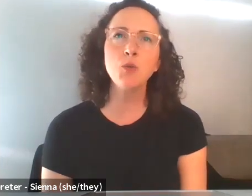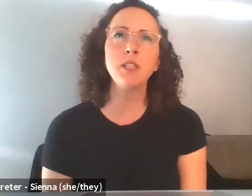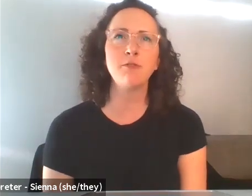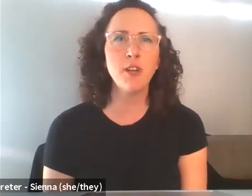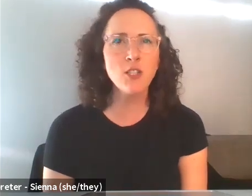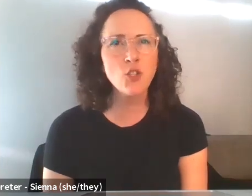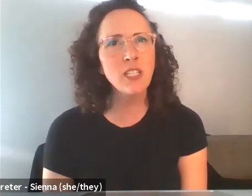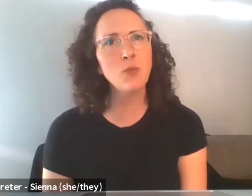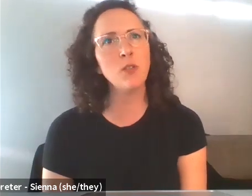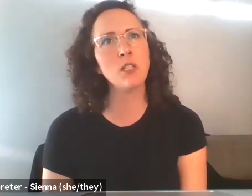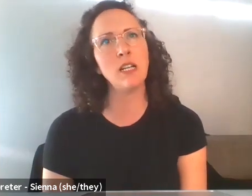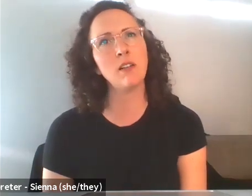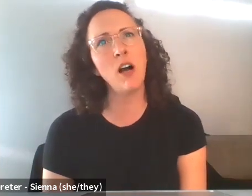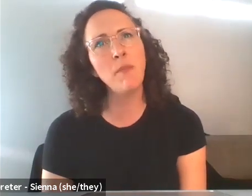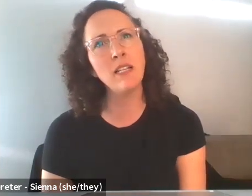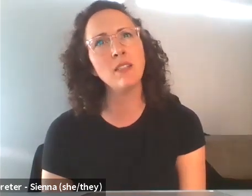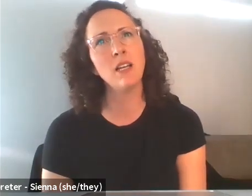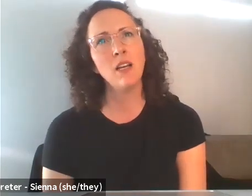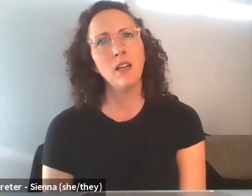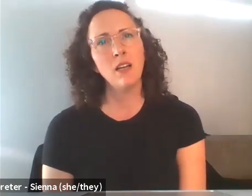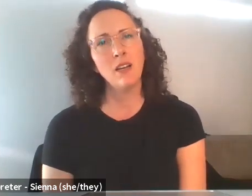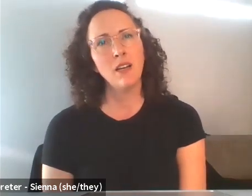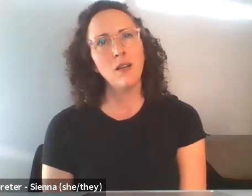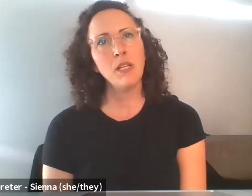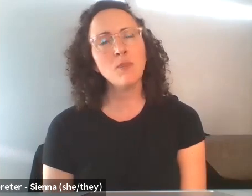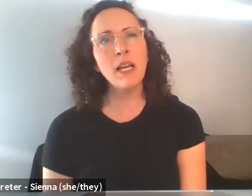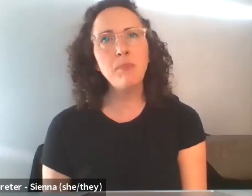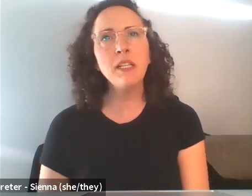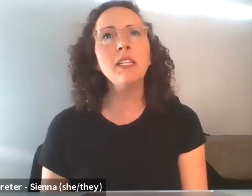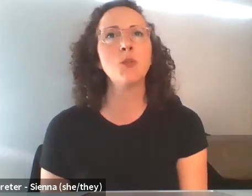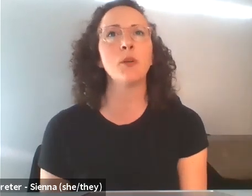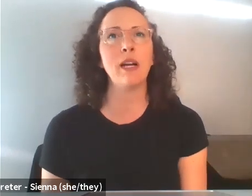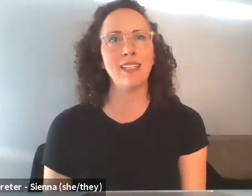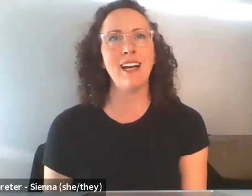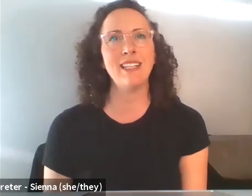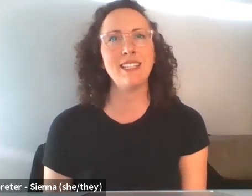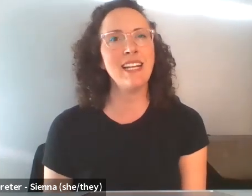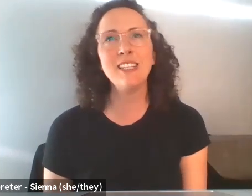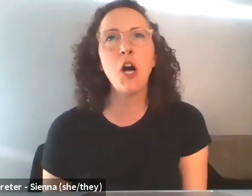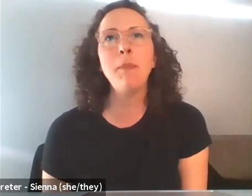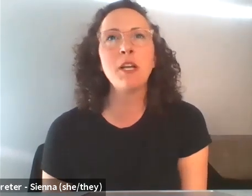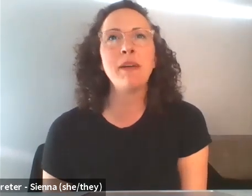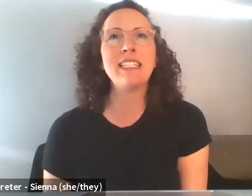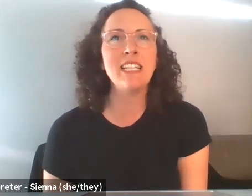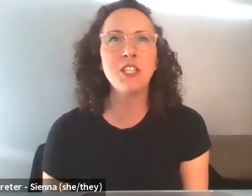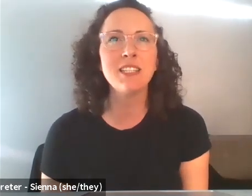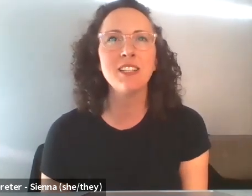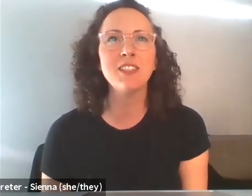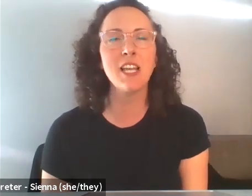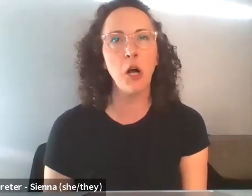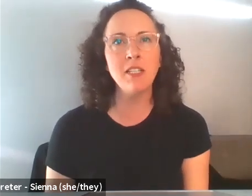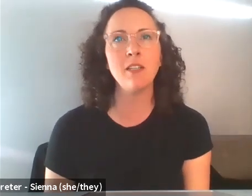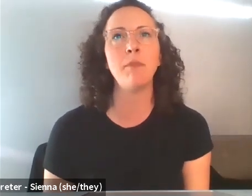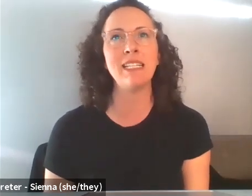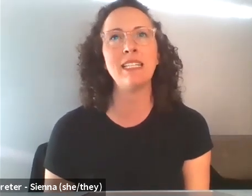And I was really frustrated with those kinds of comments because my abilities weren't recognized. They didn't comment on my teaching